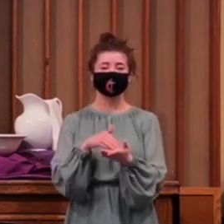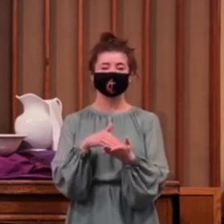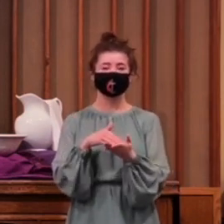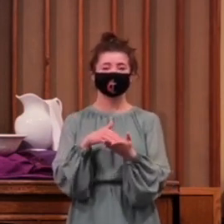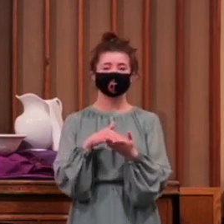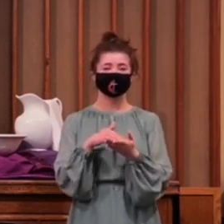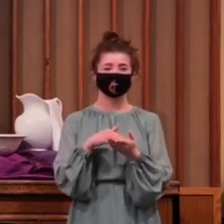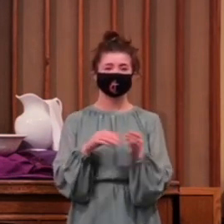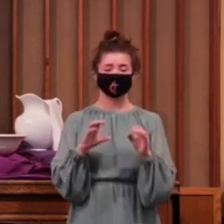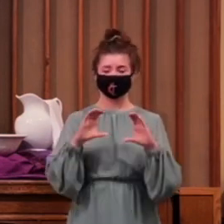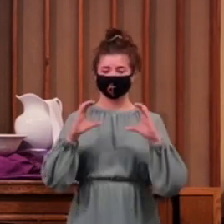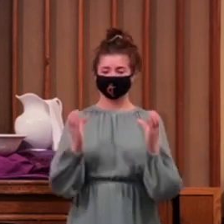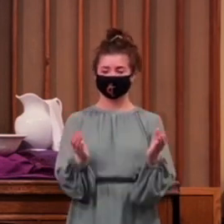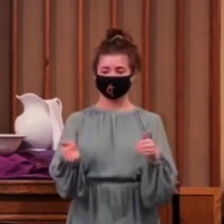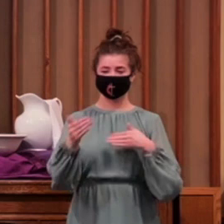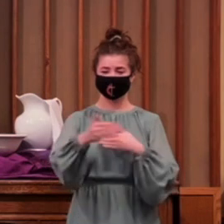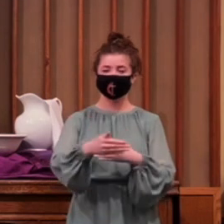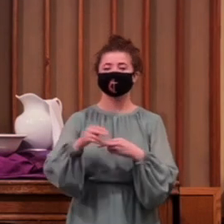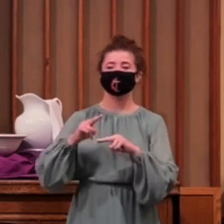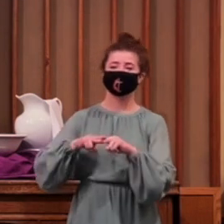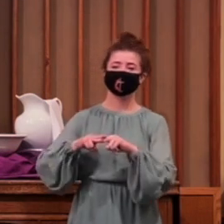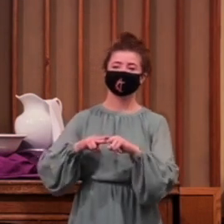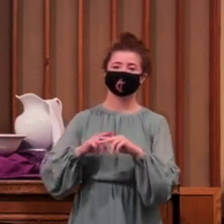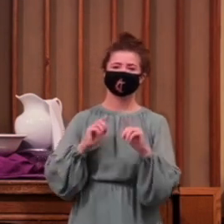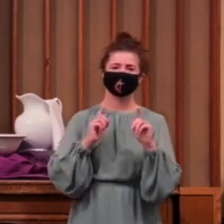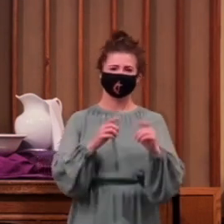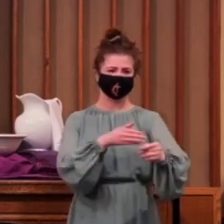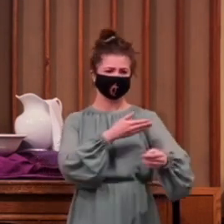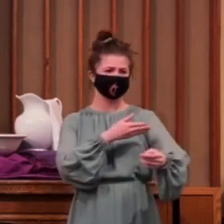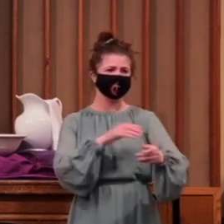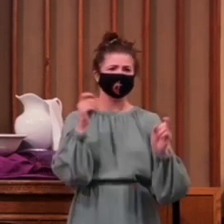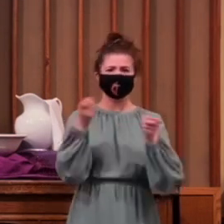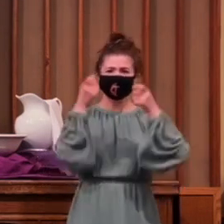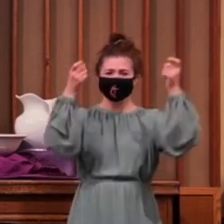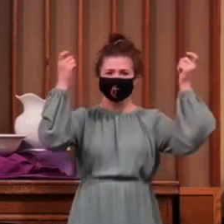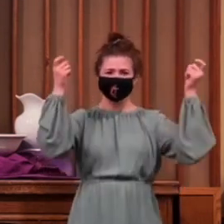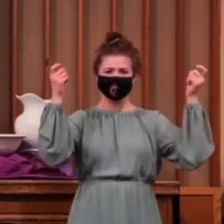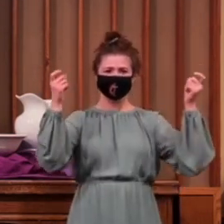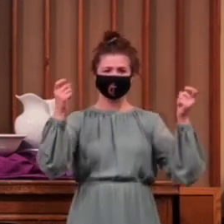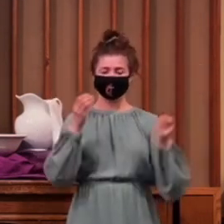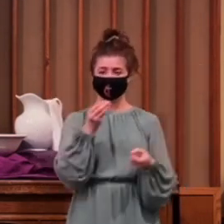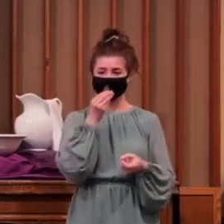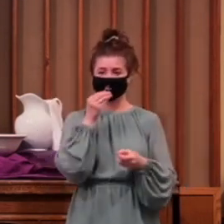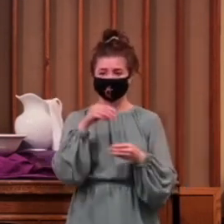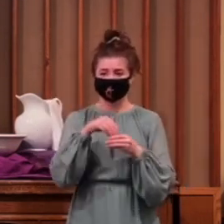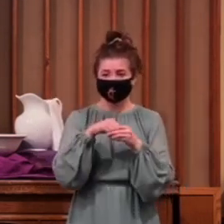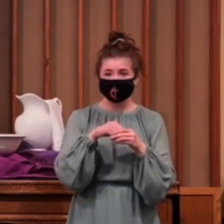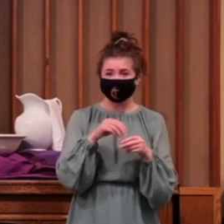in classrooms, attend concerts, eat inside at our favorite